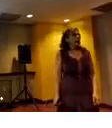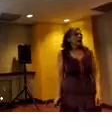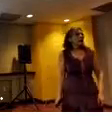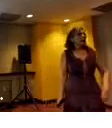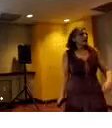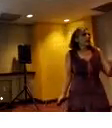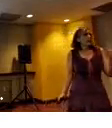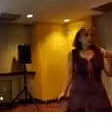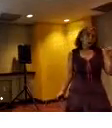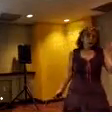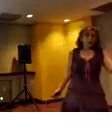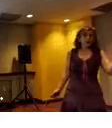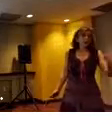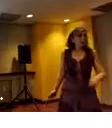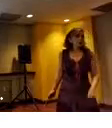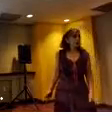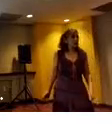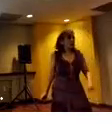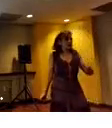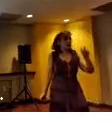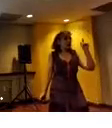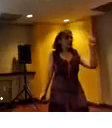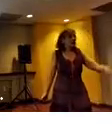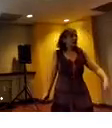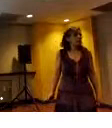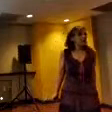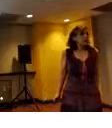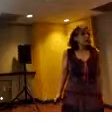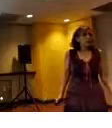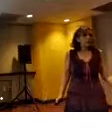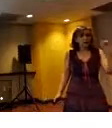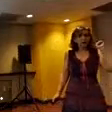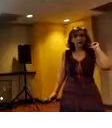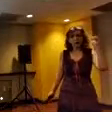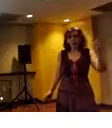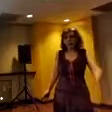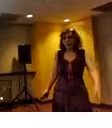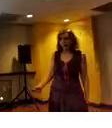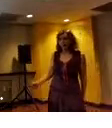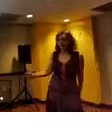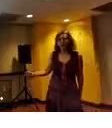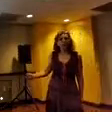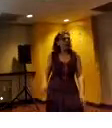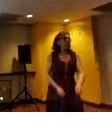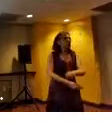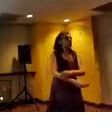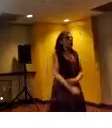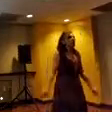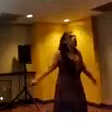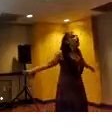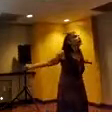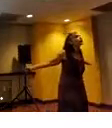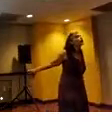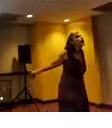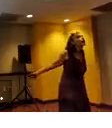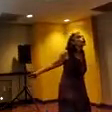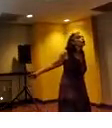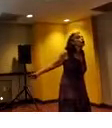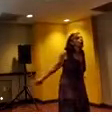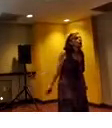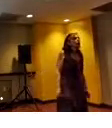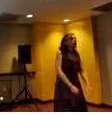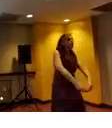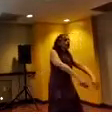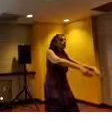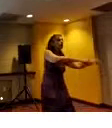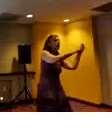know is we've got, well, CSS frameworks. We've got JavaScript frameworks and frameworks and frameworks and frameworks and frameworks. And where the hell is the